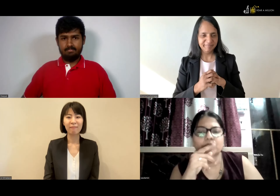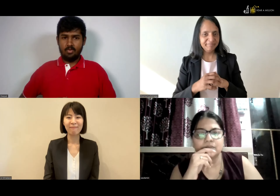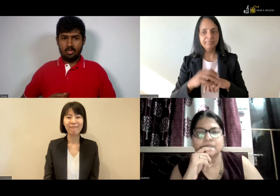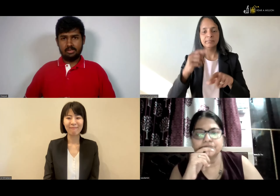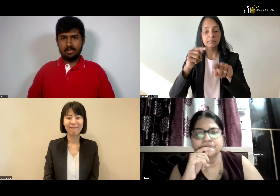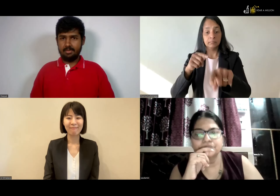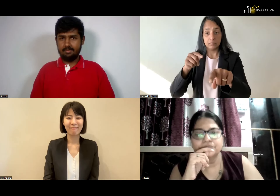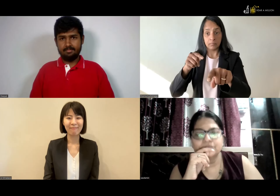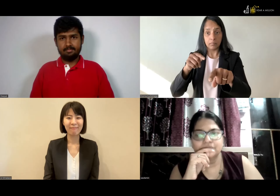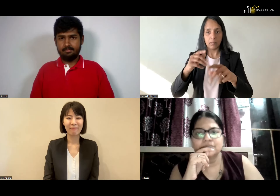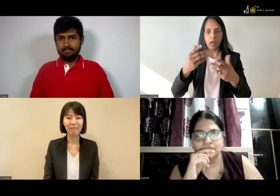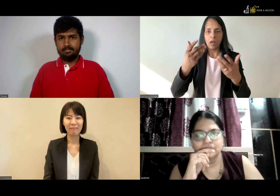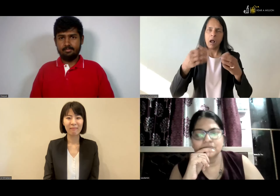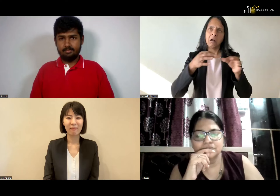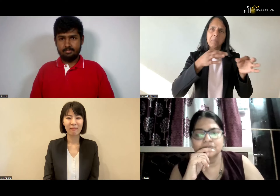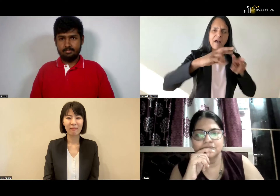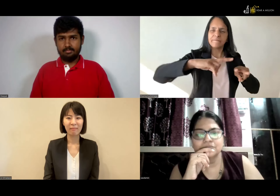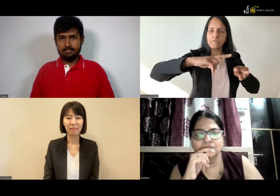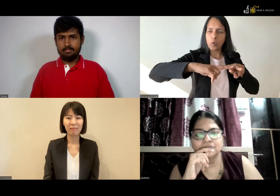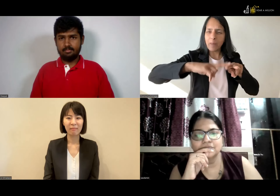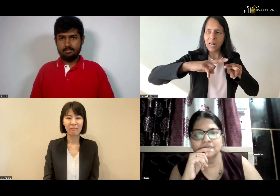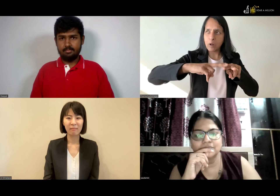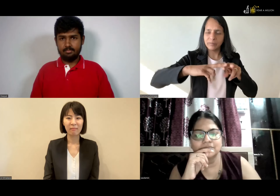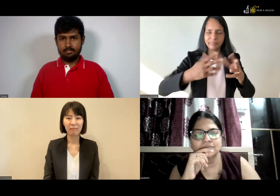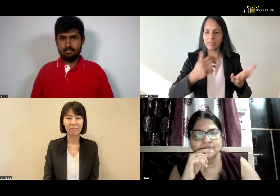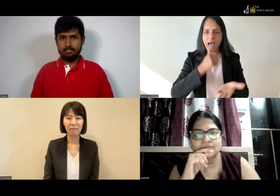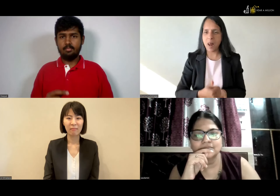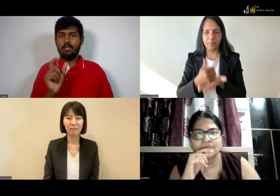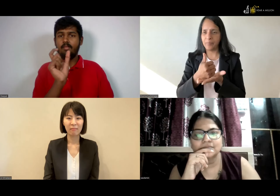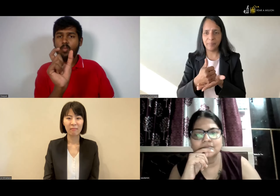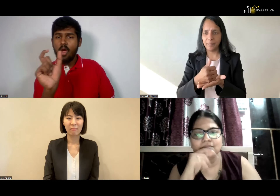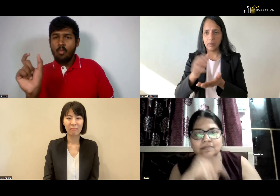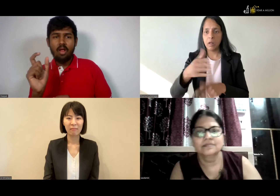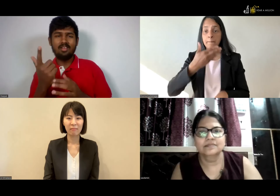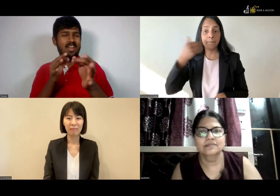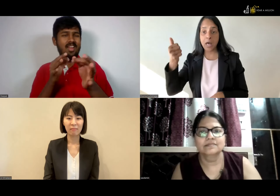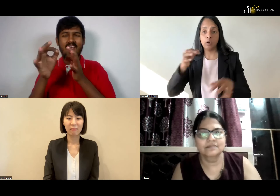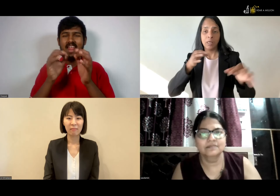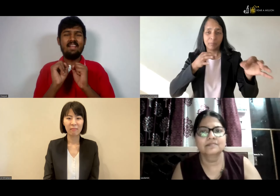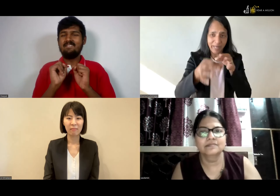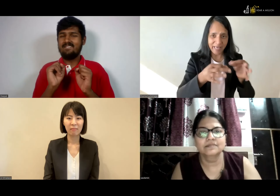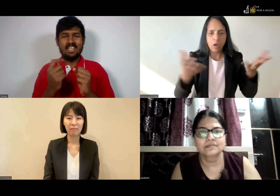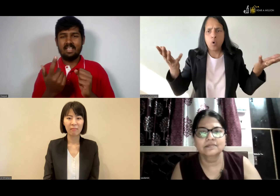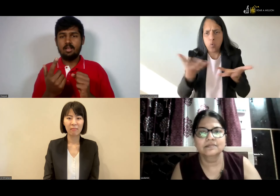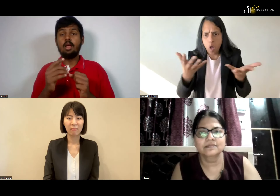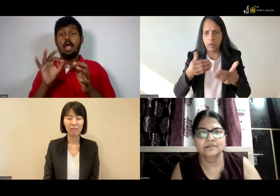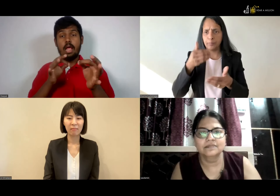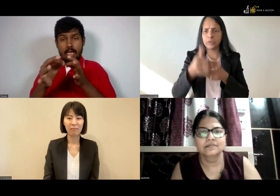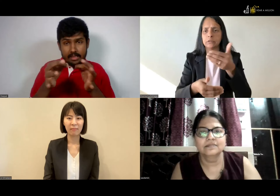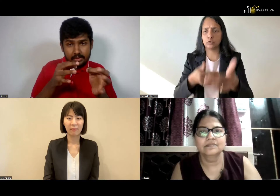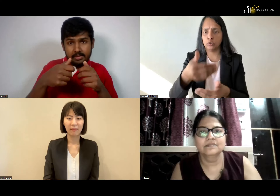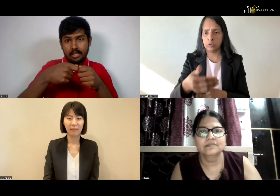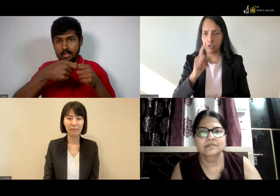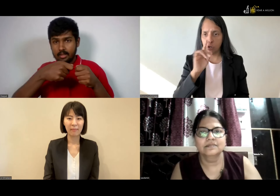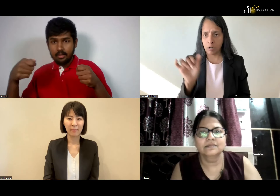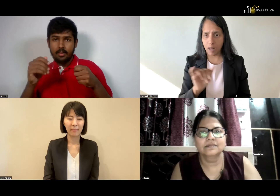Thanks. For example, if you're explaining colonoscopy, vocabulary is not going to help. So better is to explain what